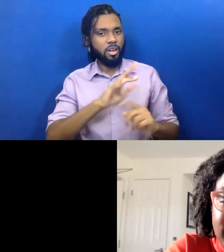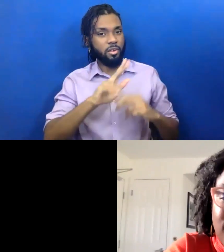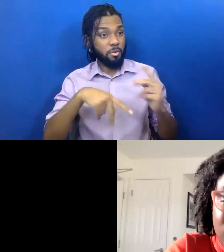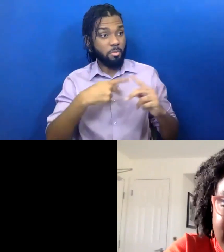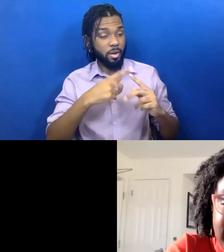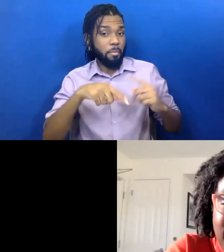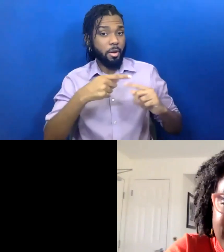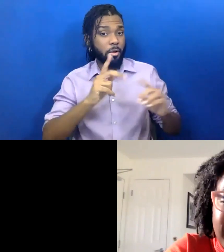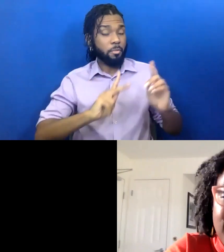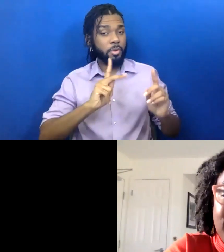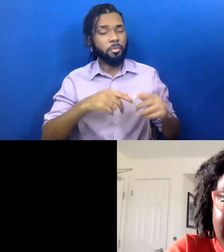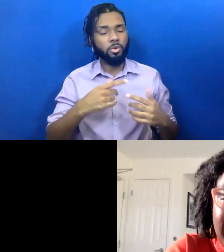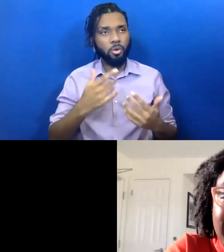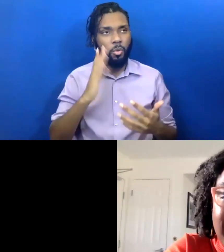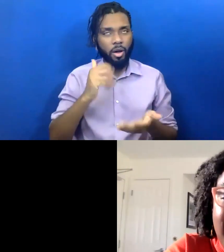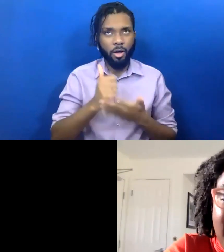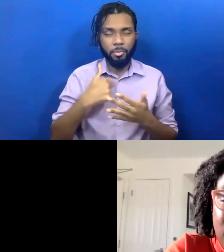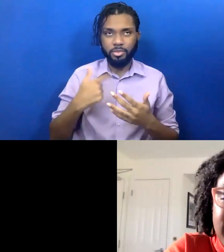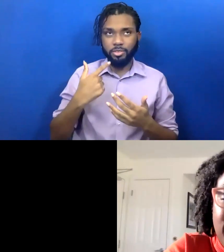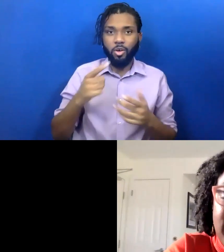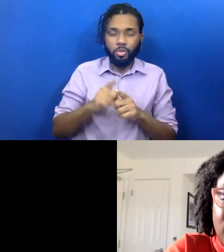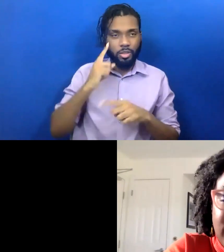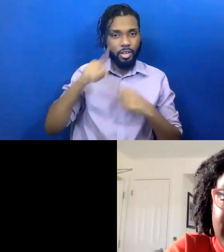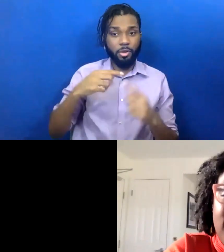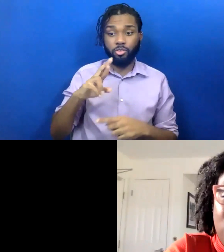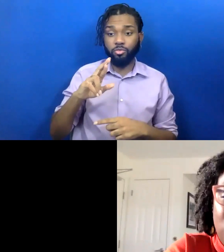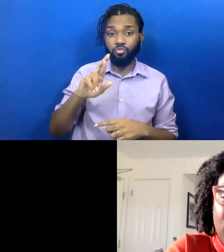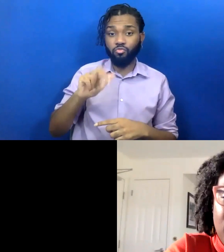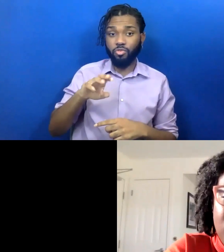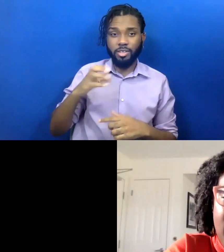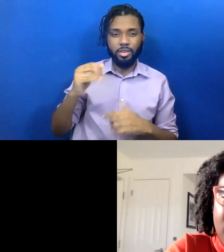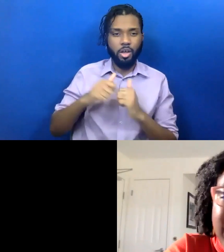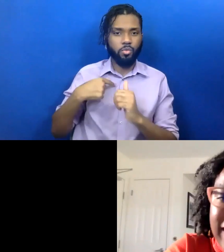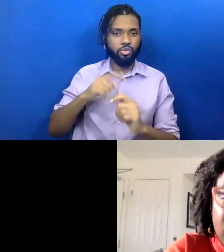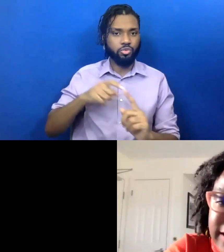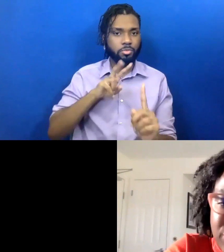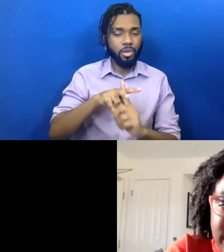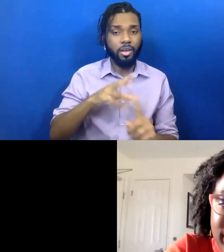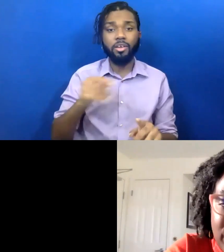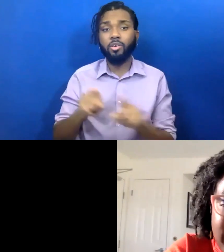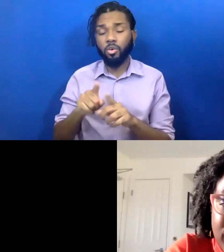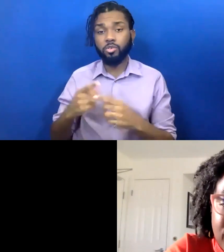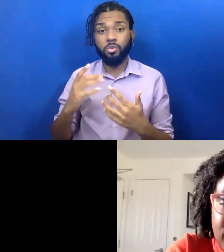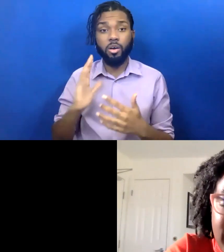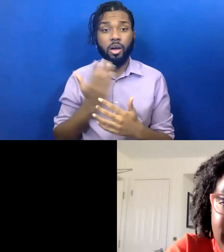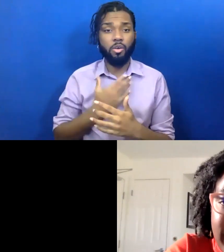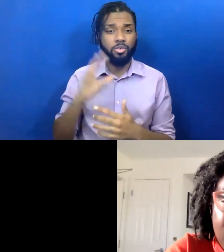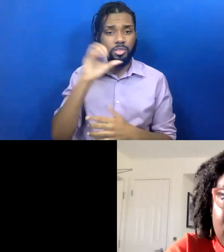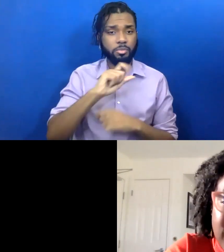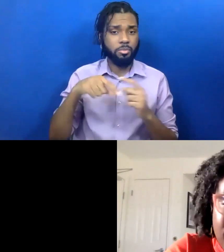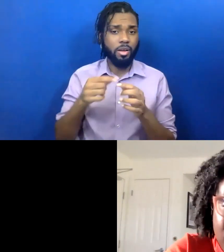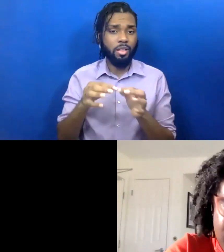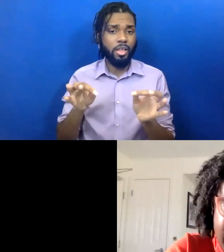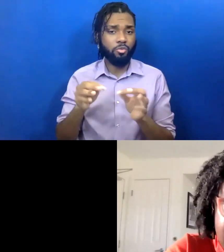the theories of race that we need to be applying, and we need to be understanding when we're making our assumptions about language